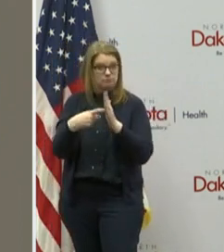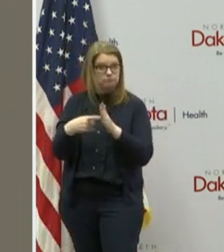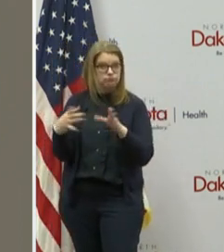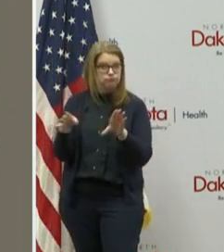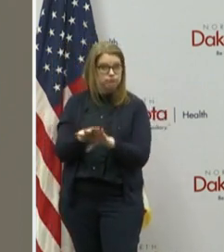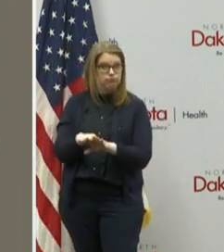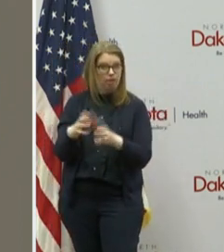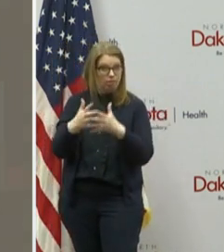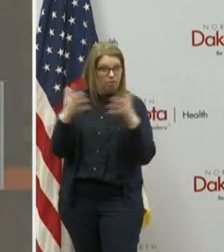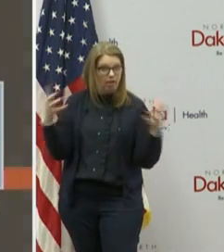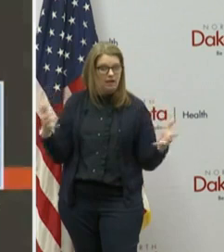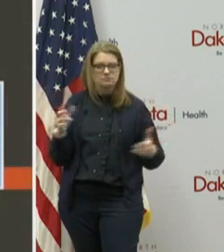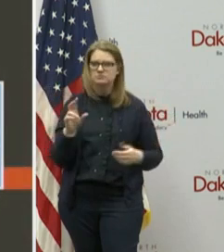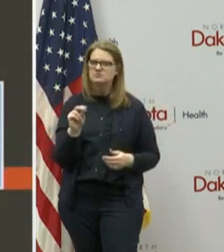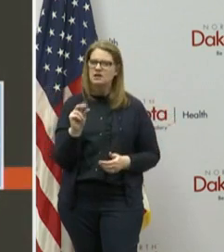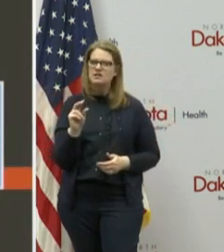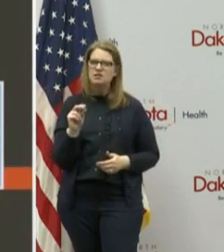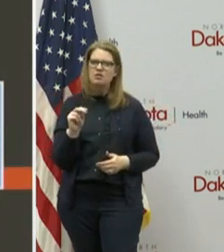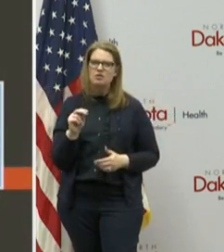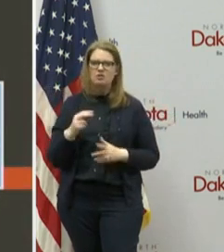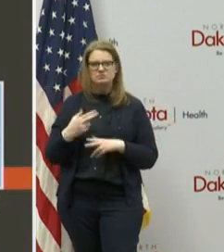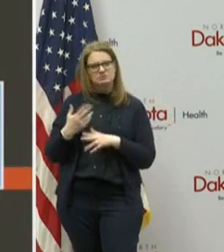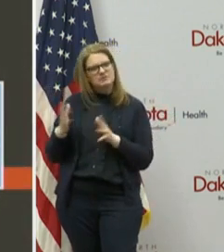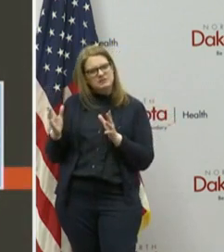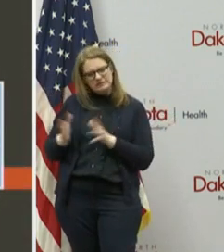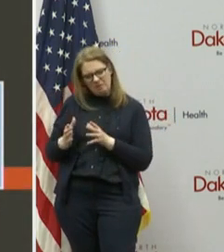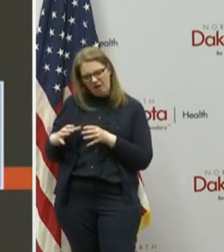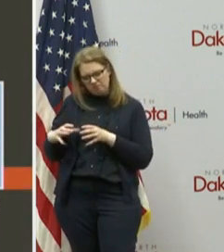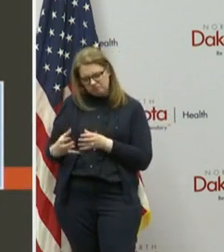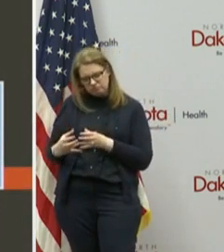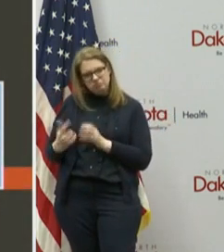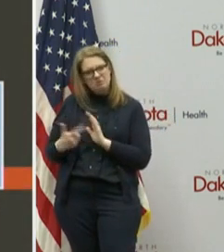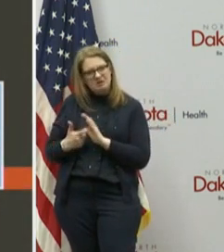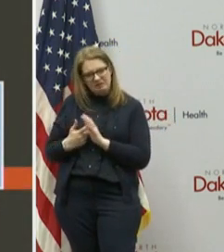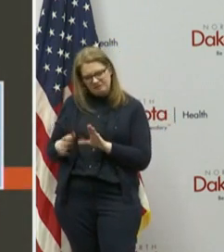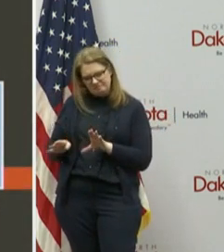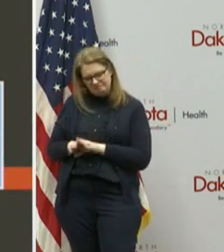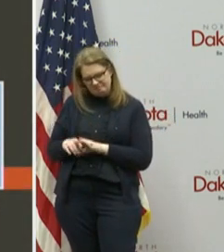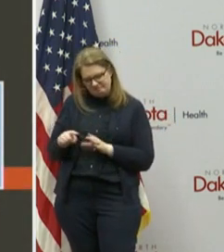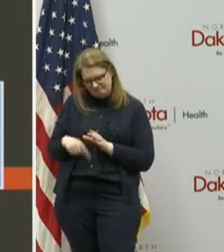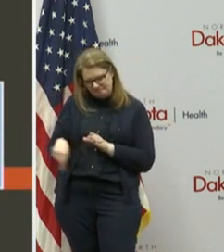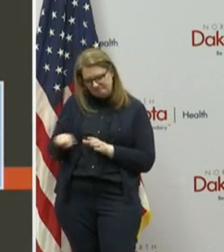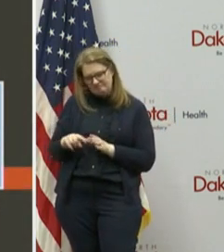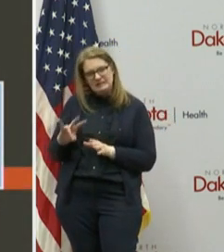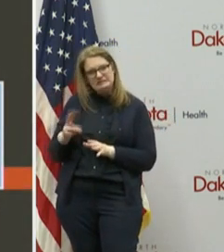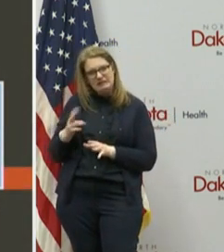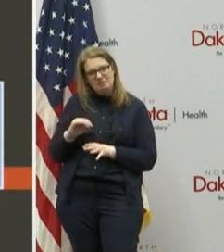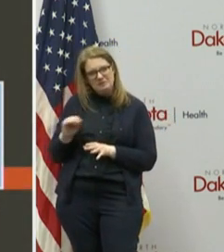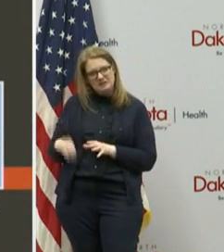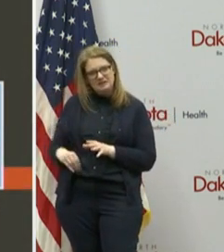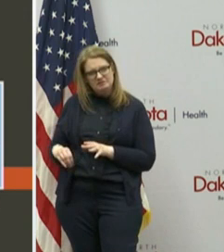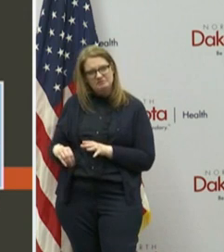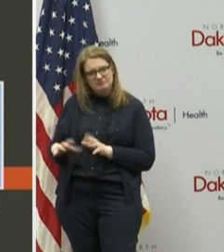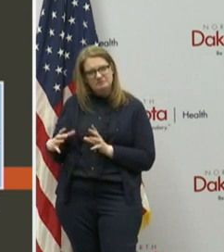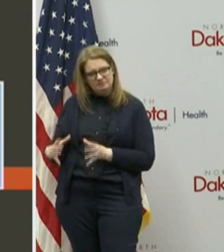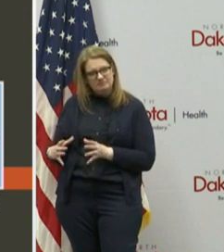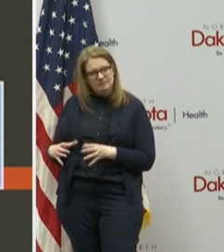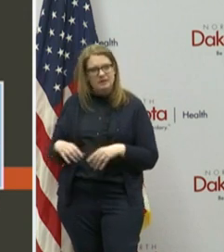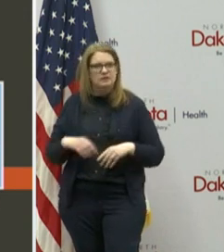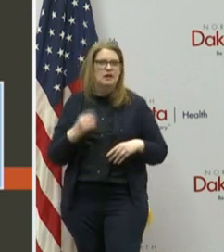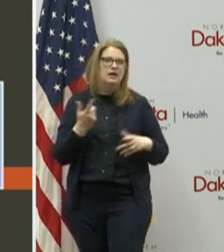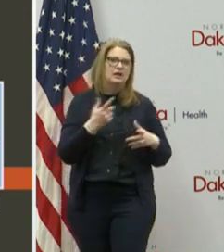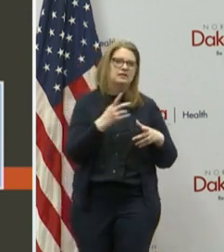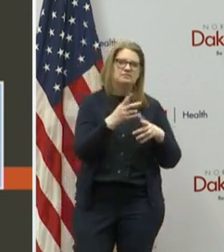individual responsibility and some fantastic performances by business owners, by faith-based leaders, by